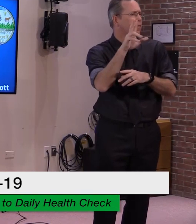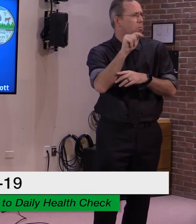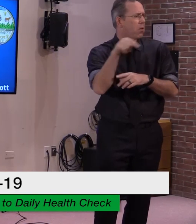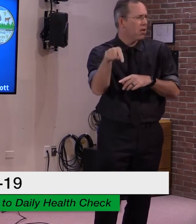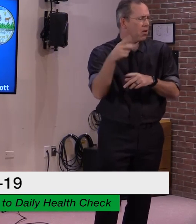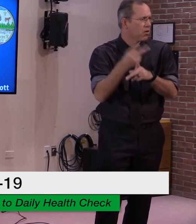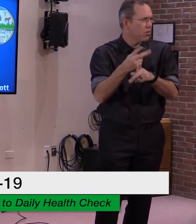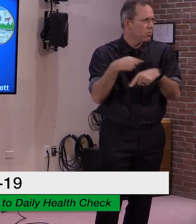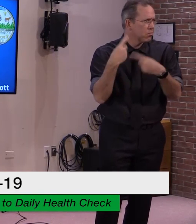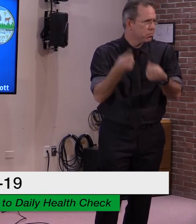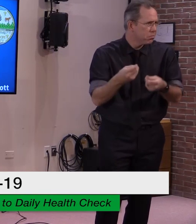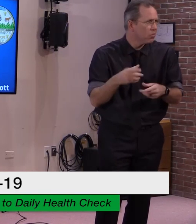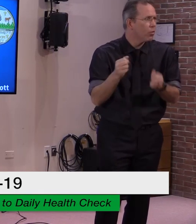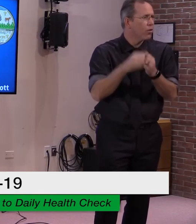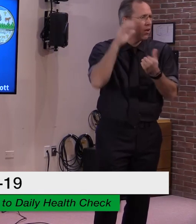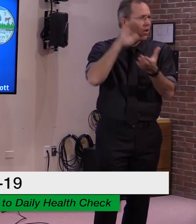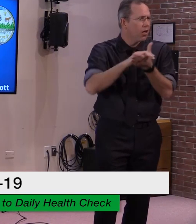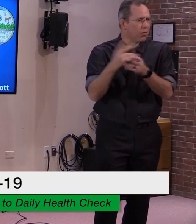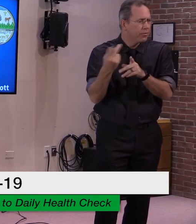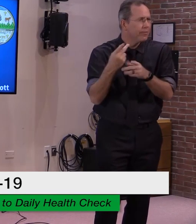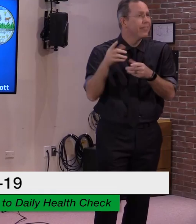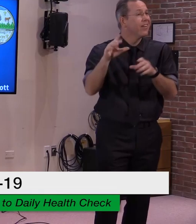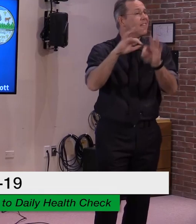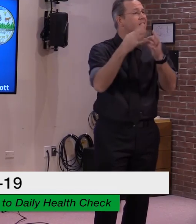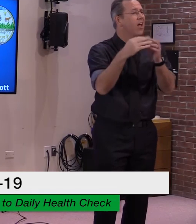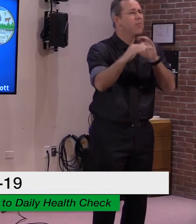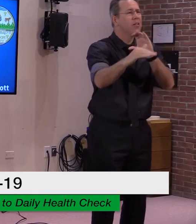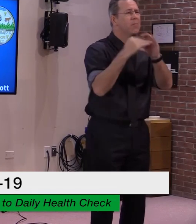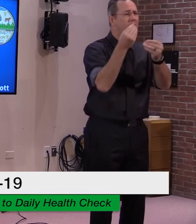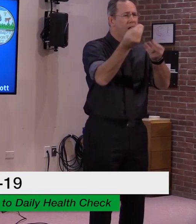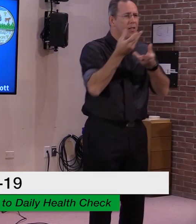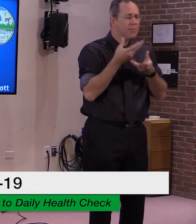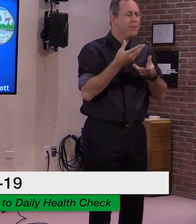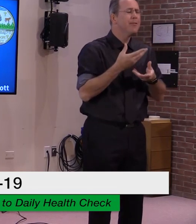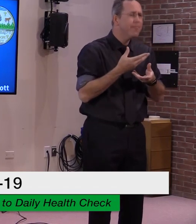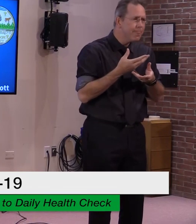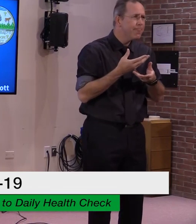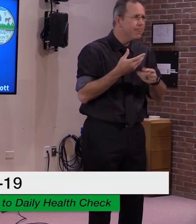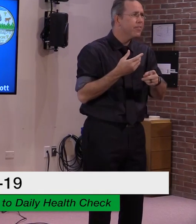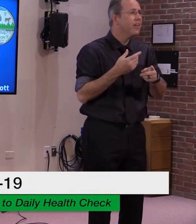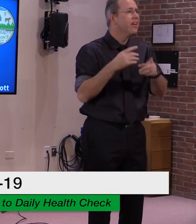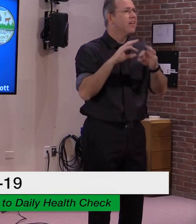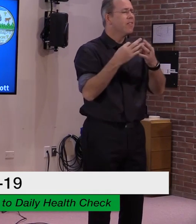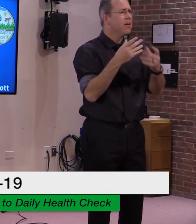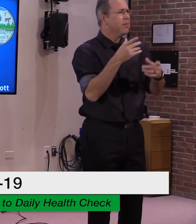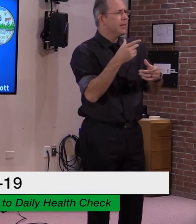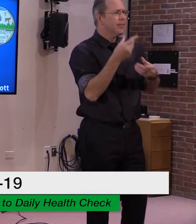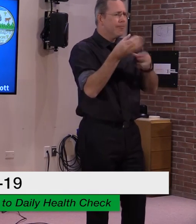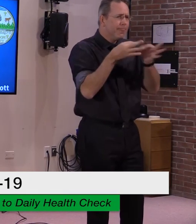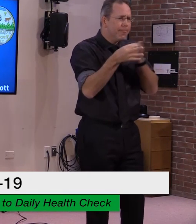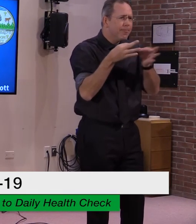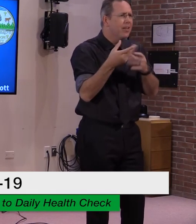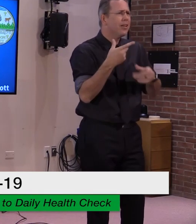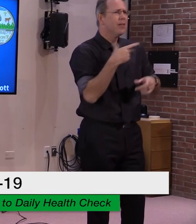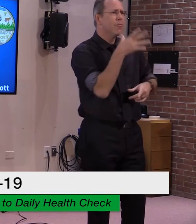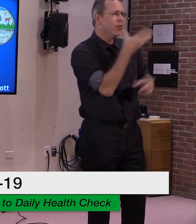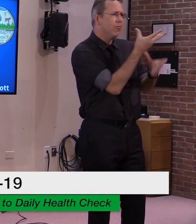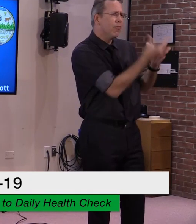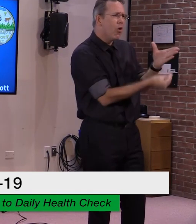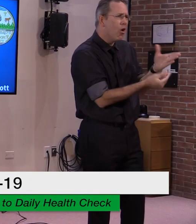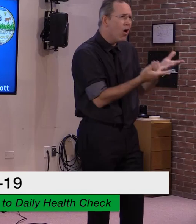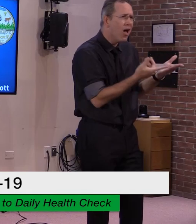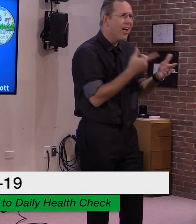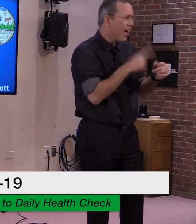saying her loss weighs heavy on us with the worst part being that we couldn't be with her as she struggled to fight this awful